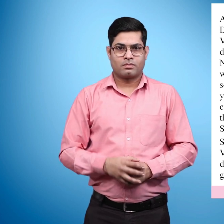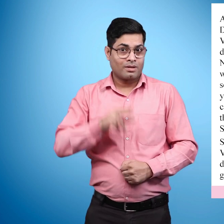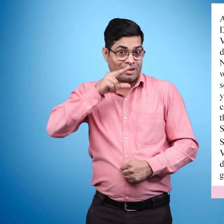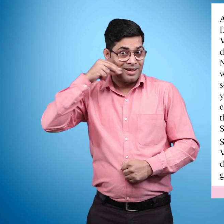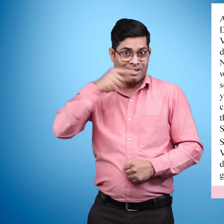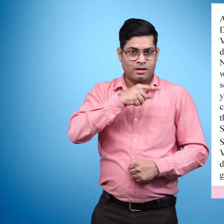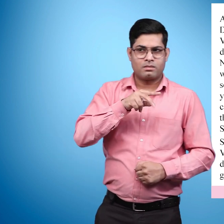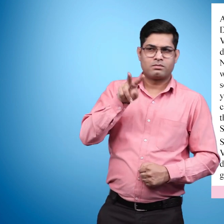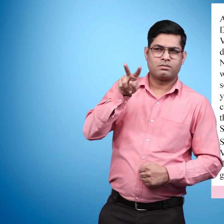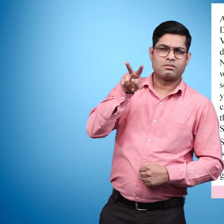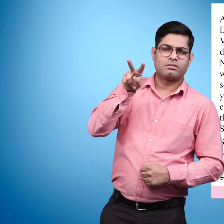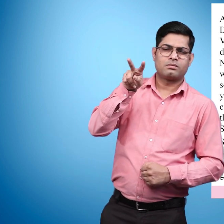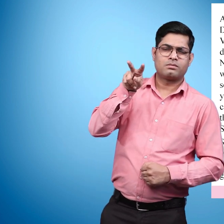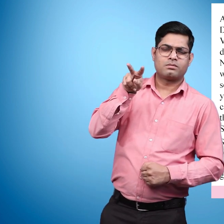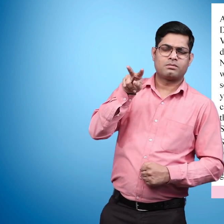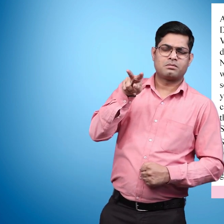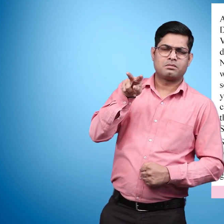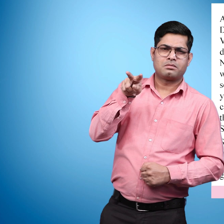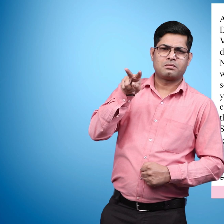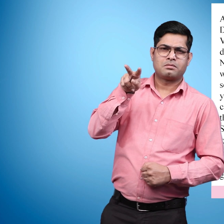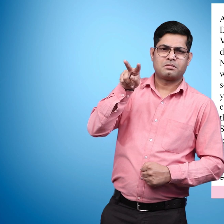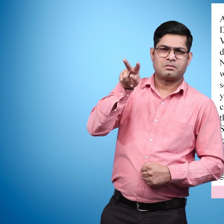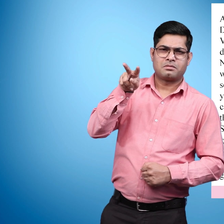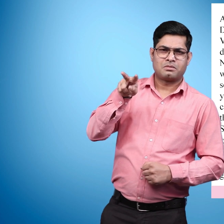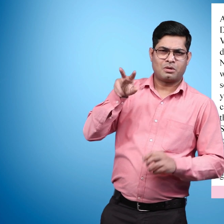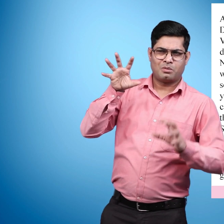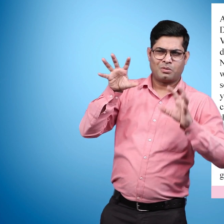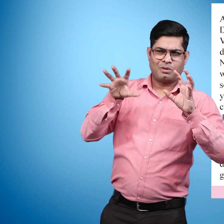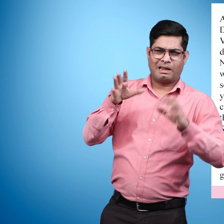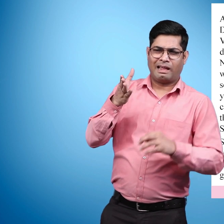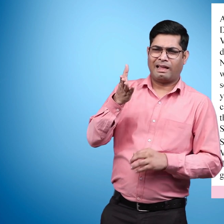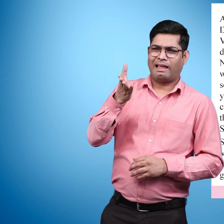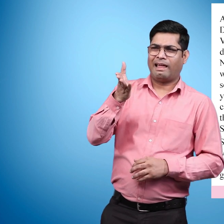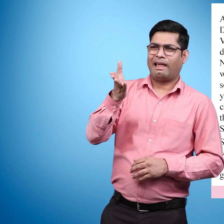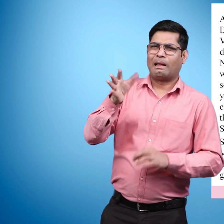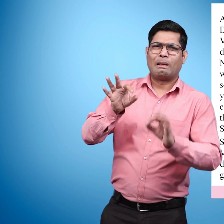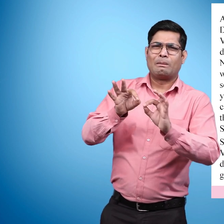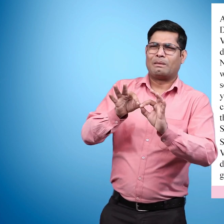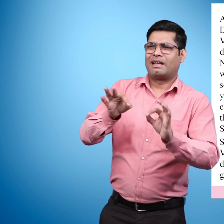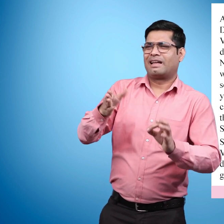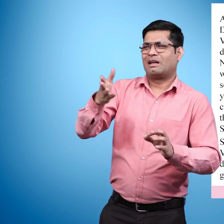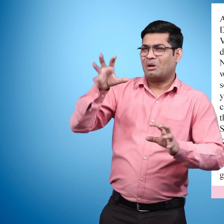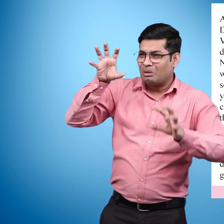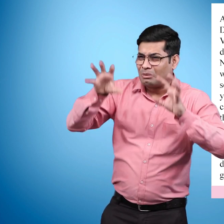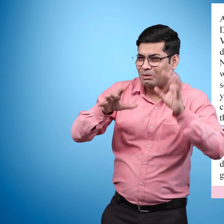Vijay Singh peered into his face and declared, "You are just a plain lying